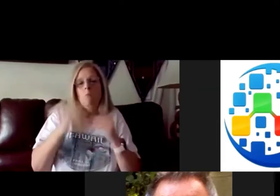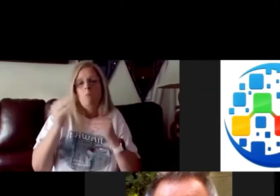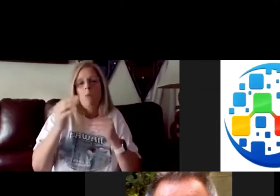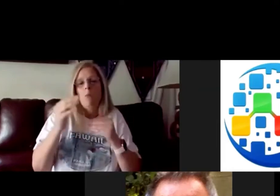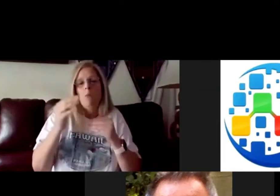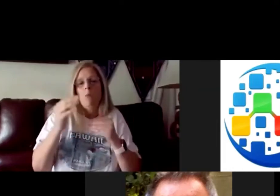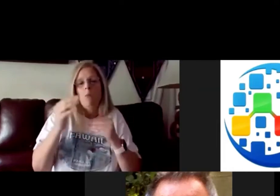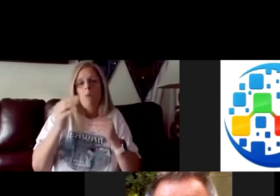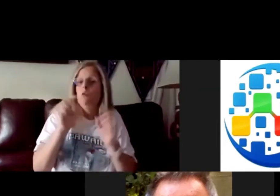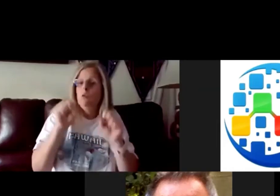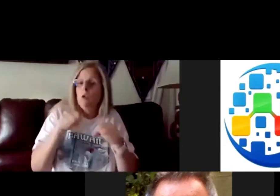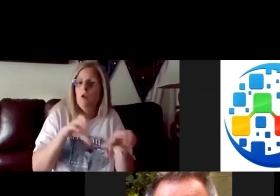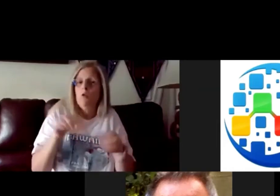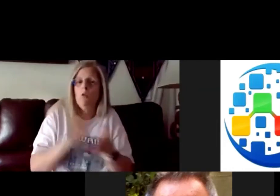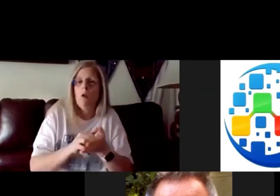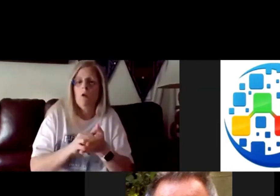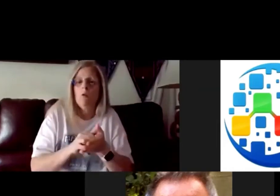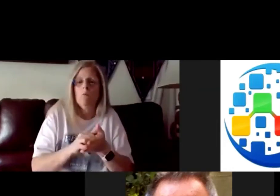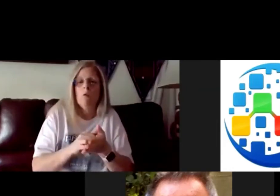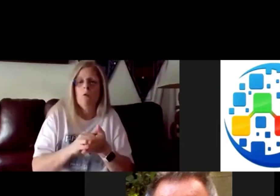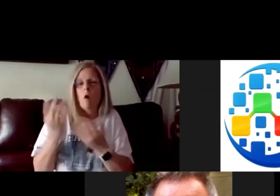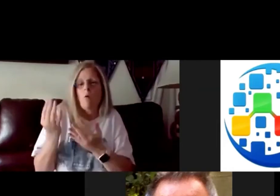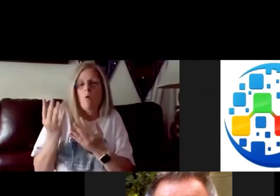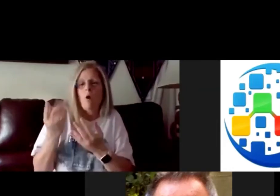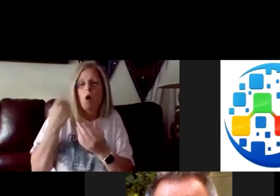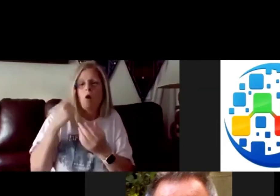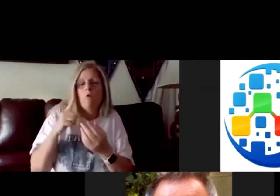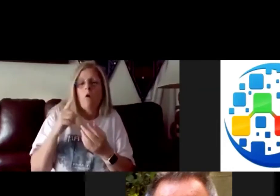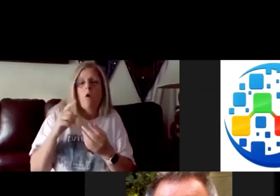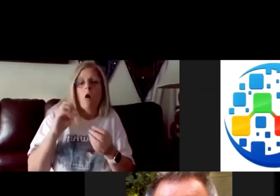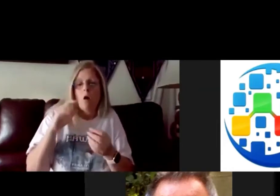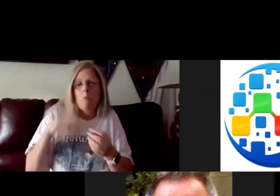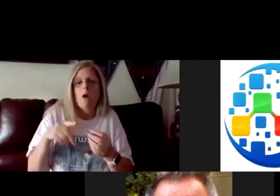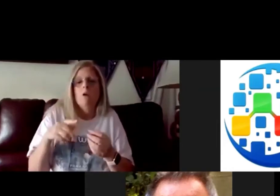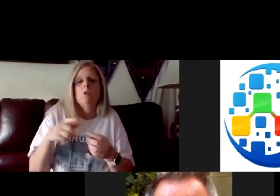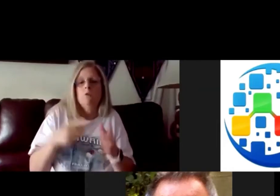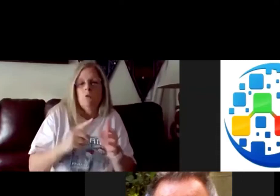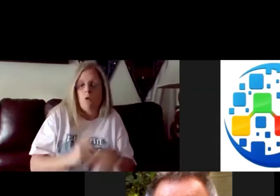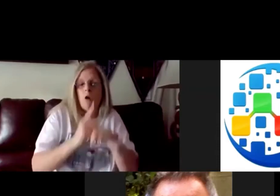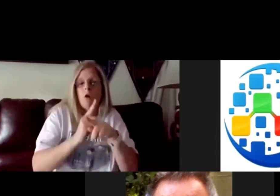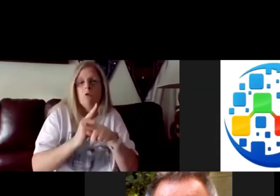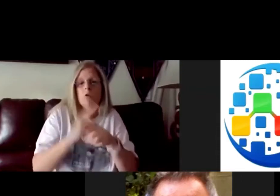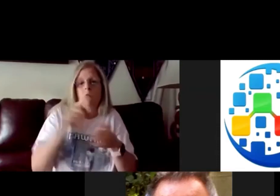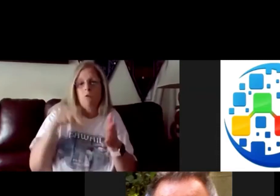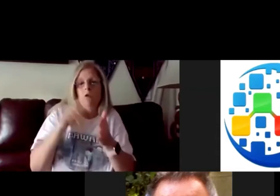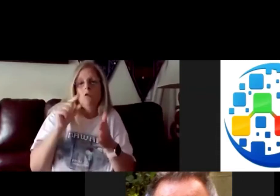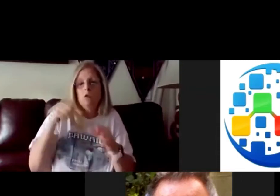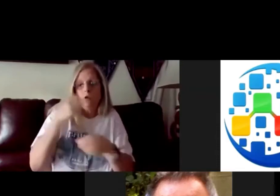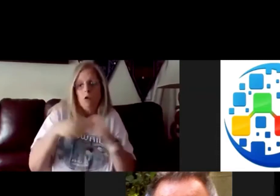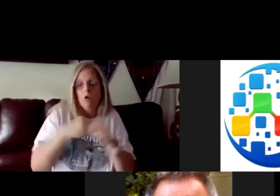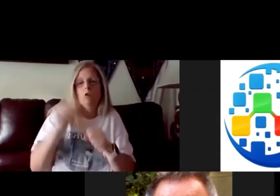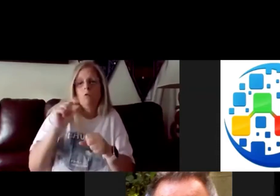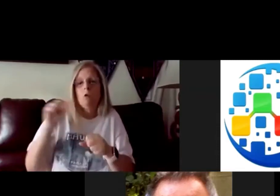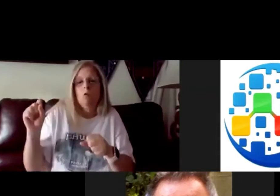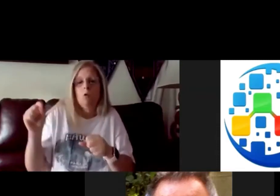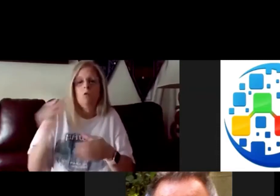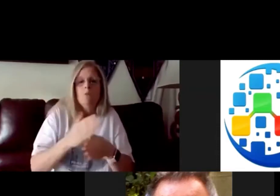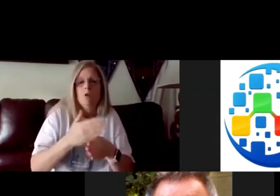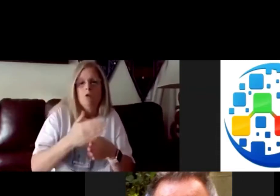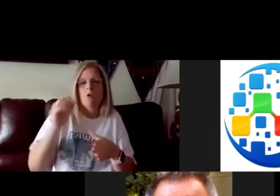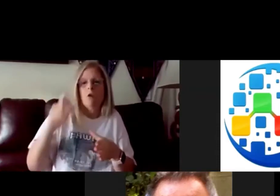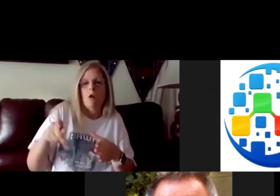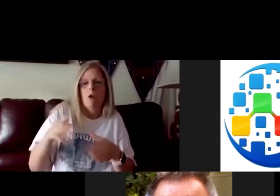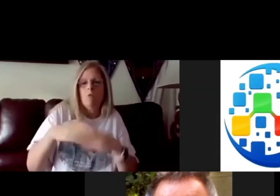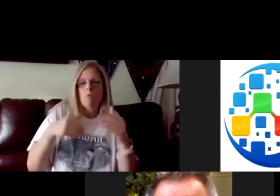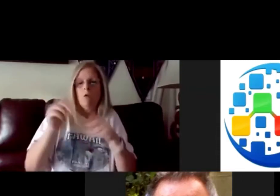that. While we're waiting for Onpassive to launch, again, this year, 2020, you can actually share Onpassive and build a